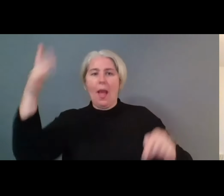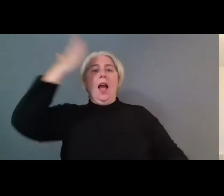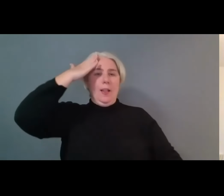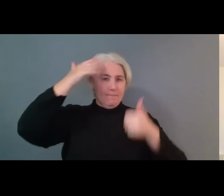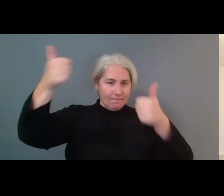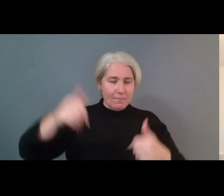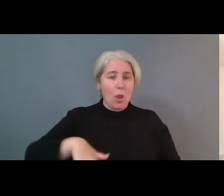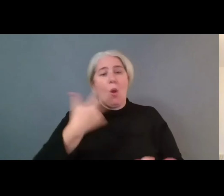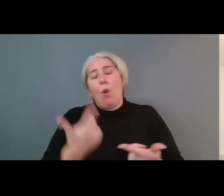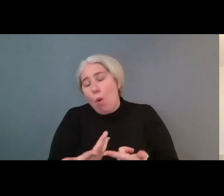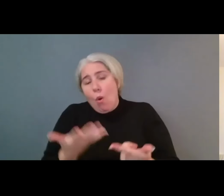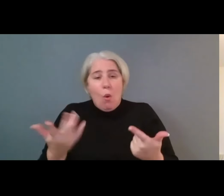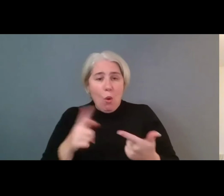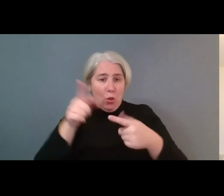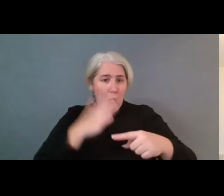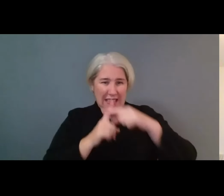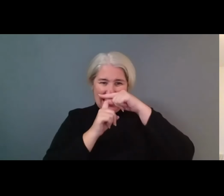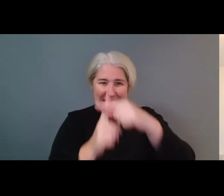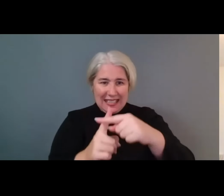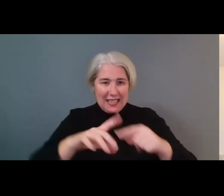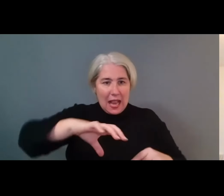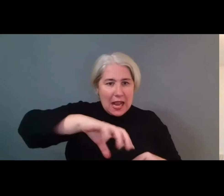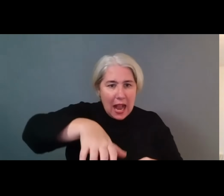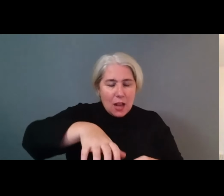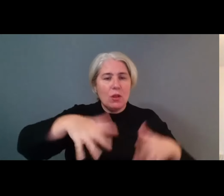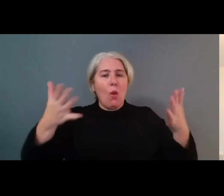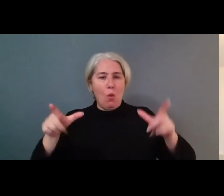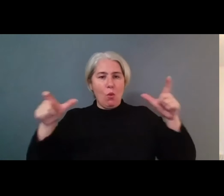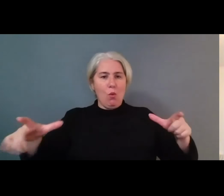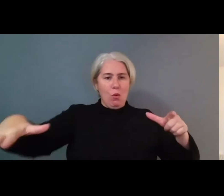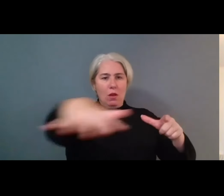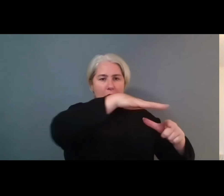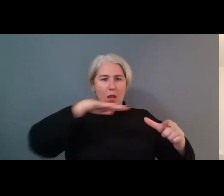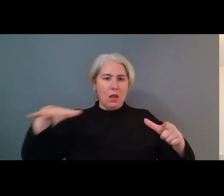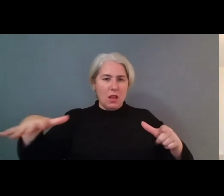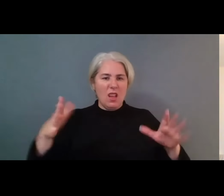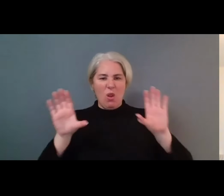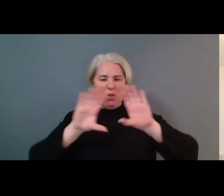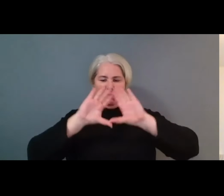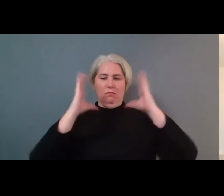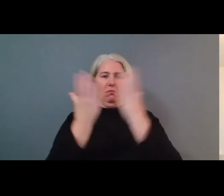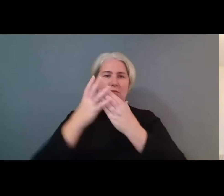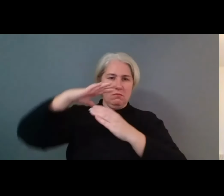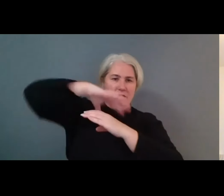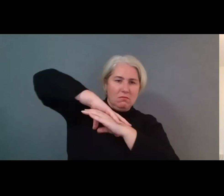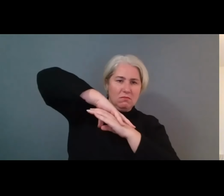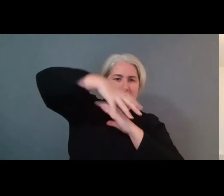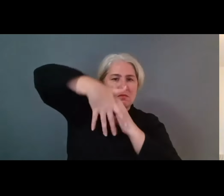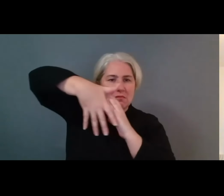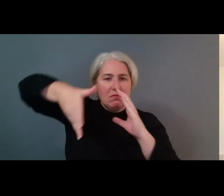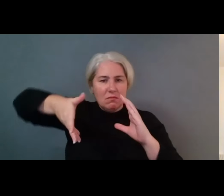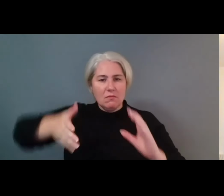a country, such as inquiries that were previously presented by this